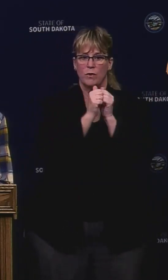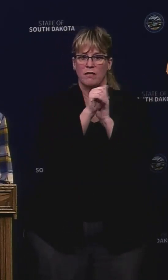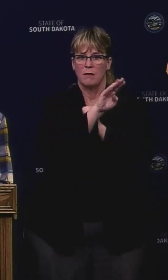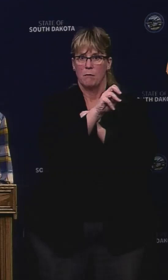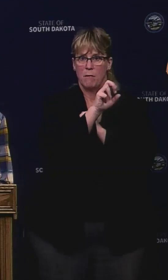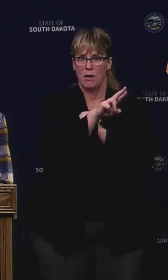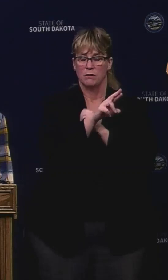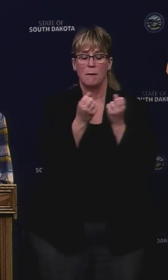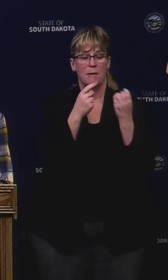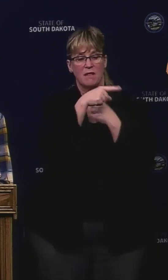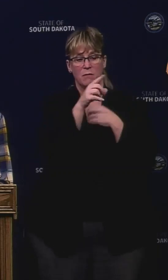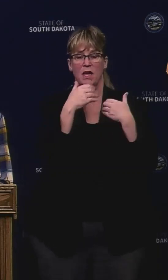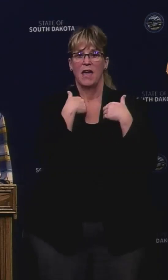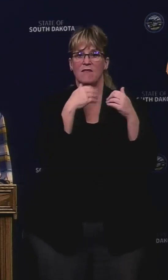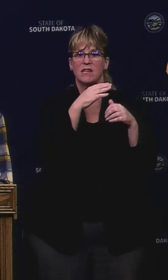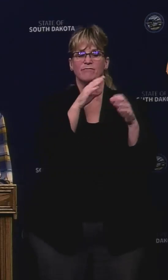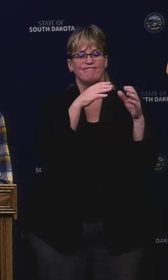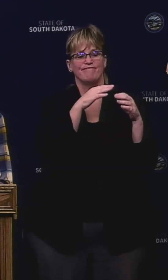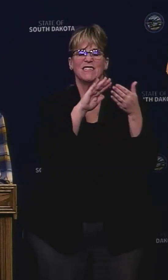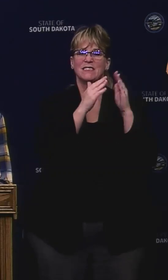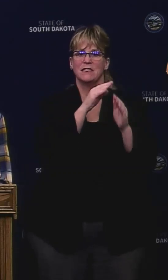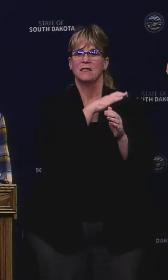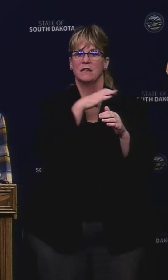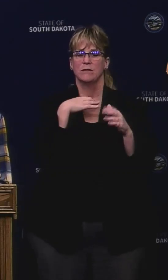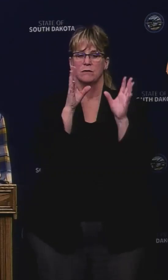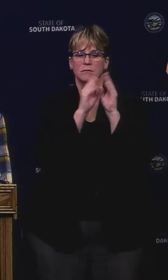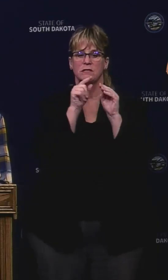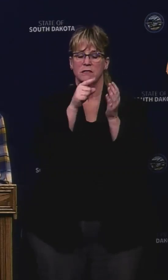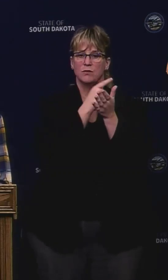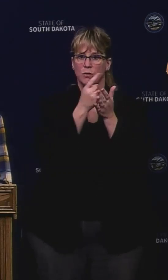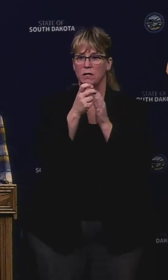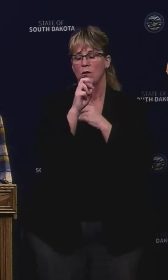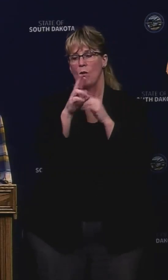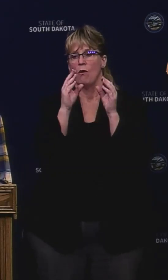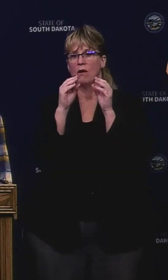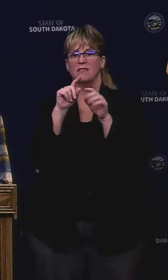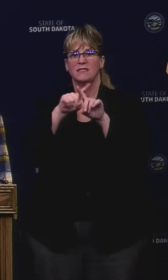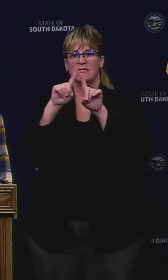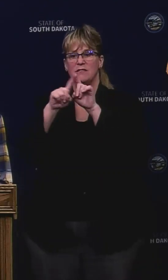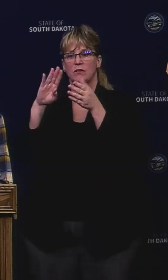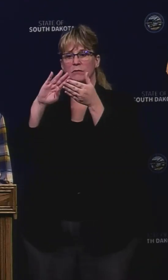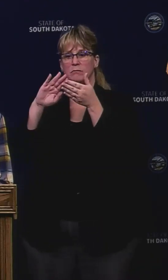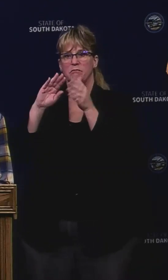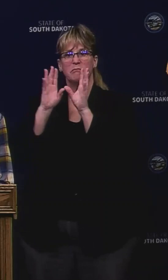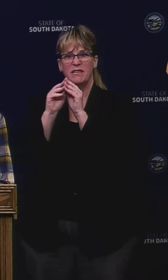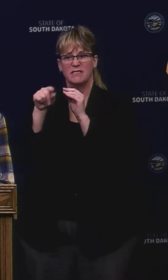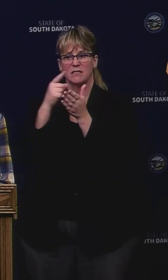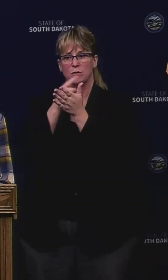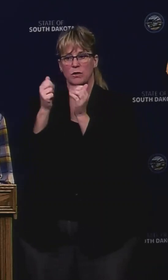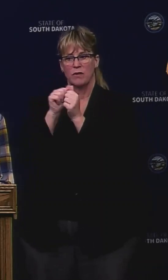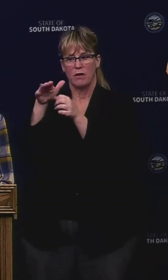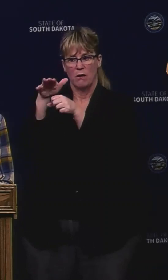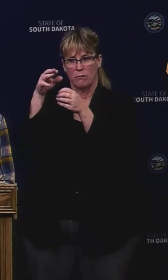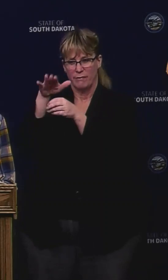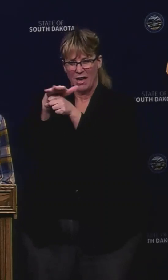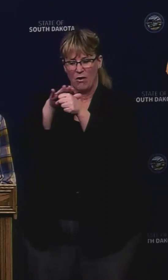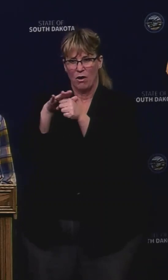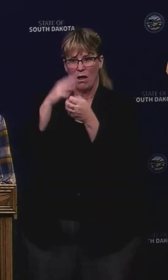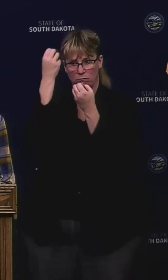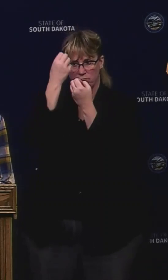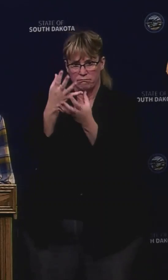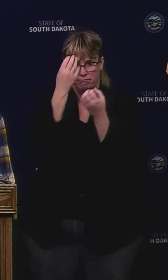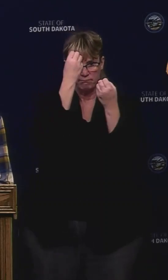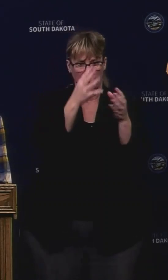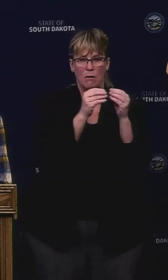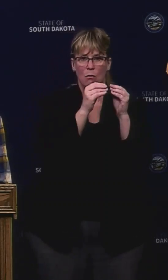guidance. Many of them are having city council meetings this week or county commissioner meetings in their area, and I informed them that I would be giving them